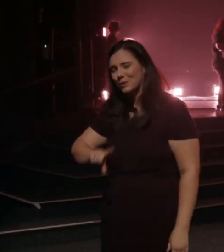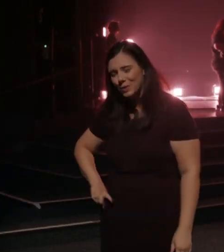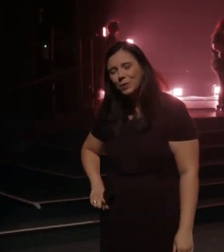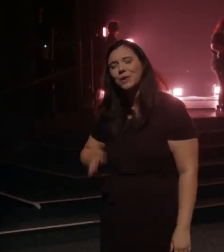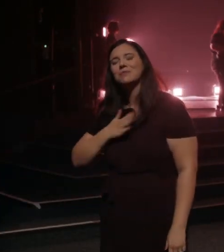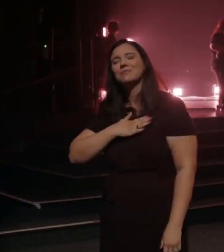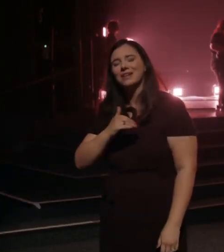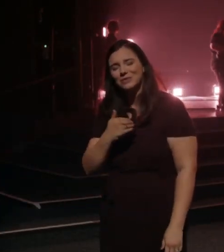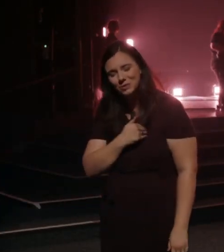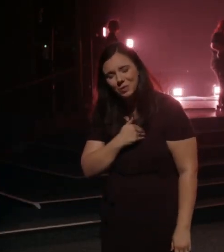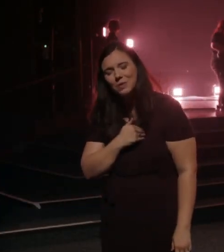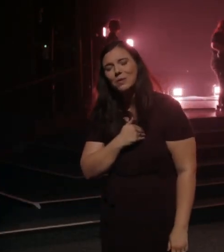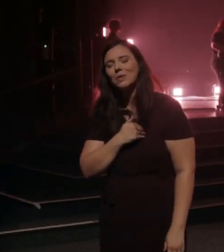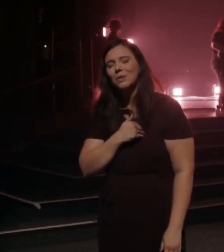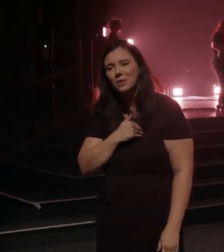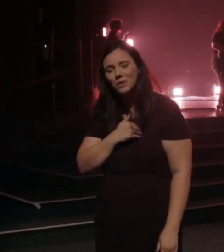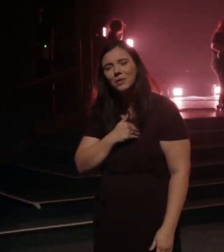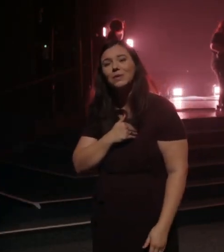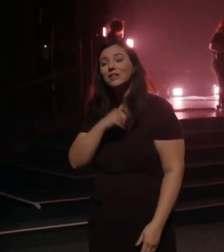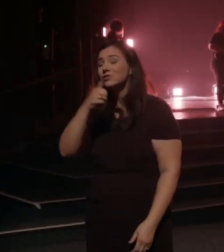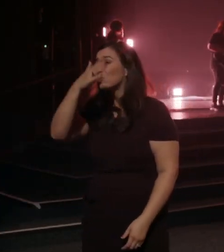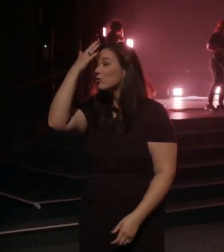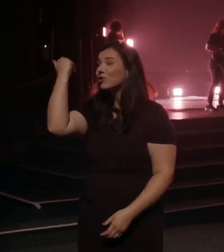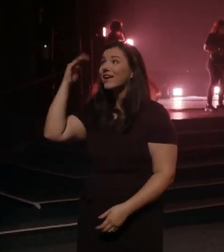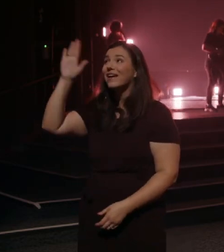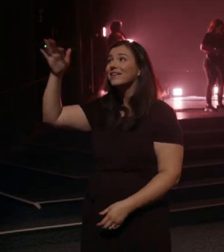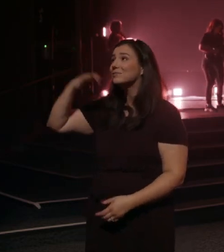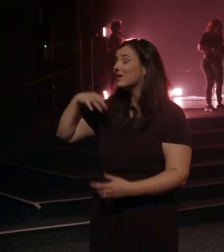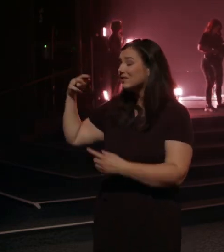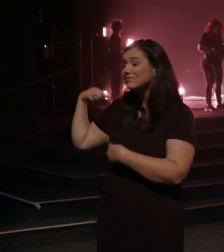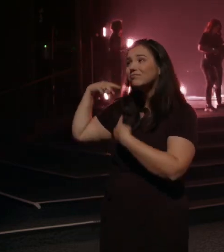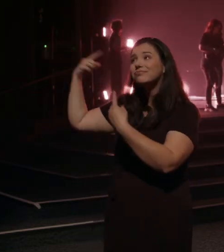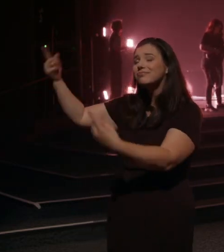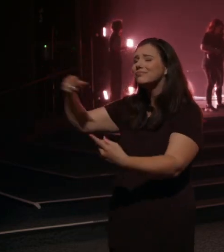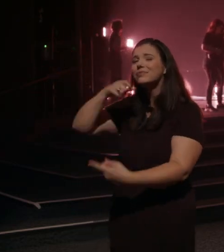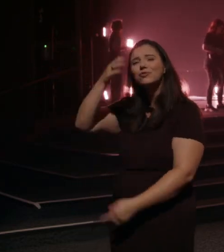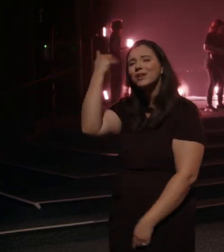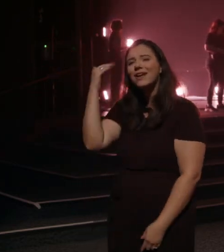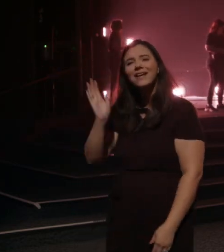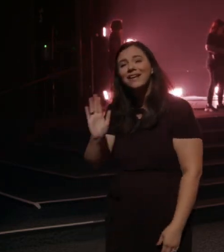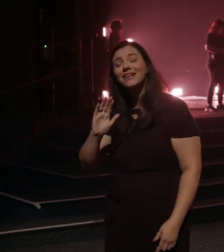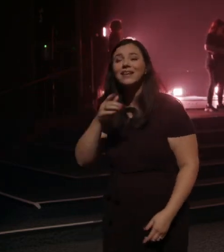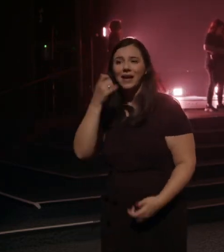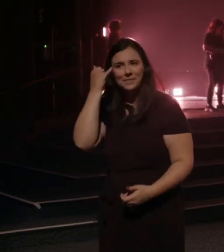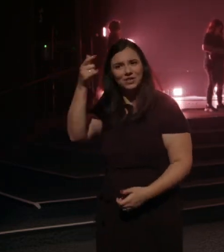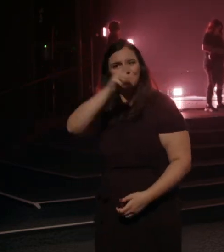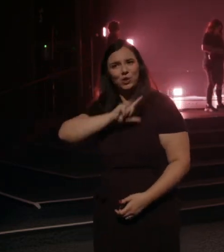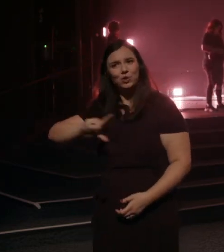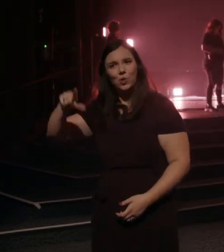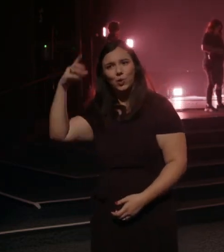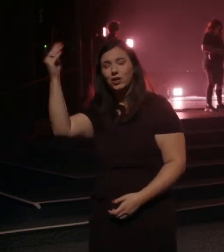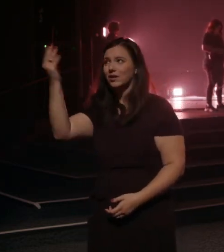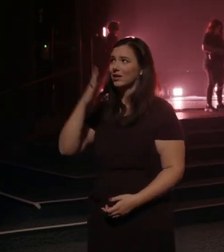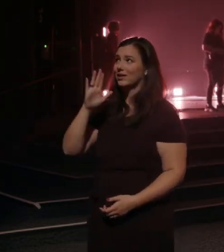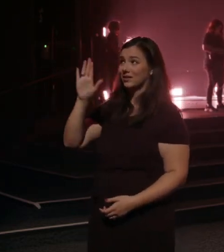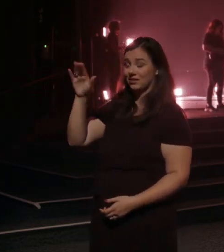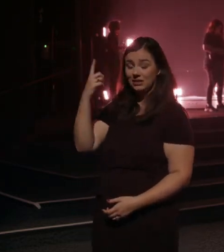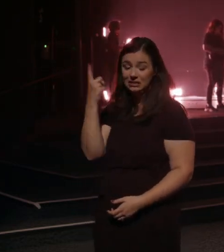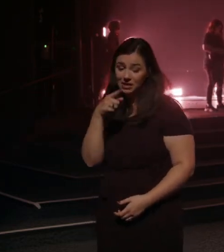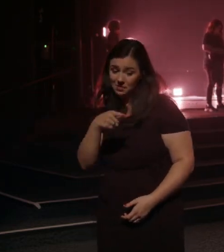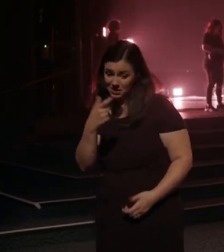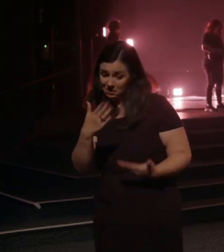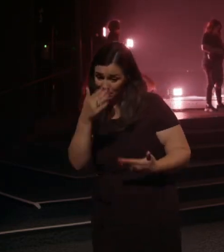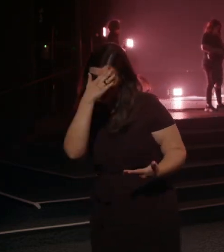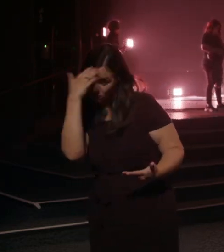my soul, and forget not all his benefits. I can imagine that the Lord would tell us not to forget something that he thought we